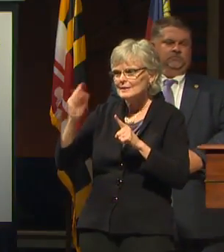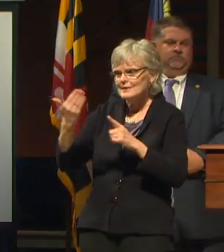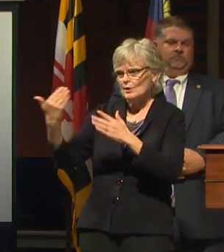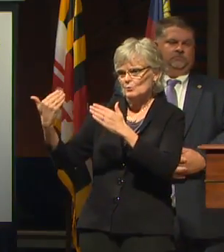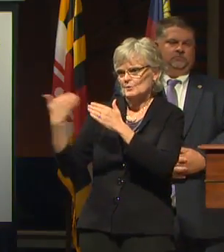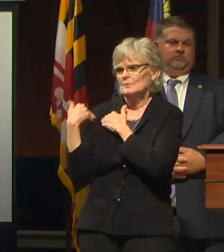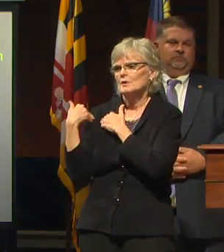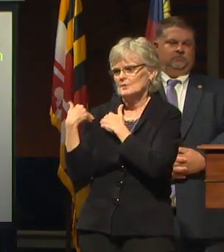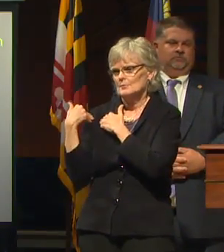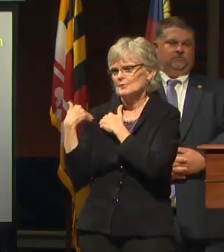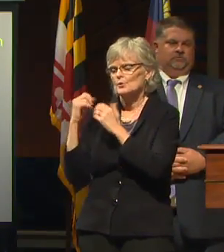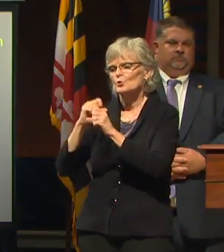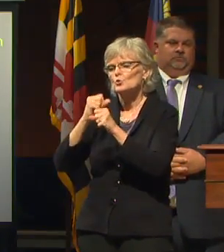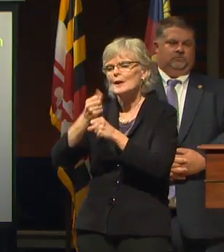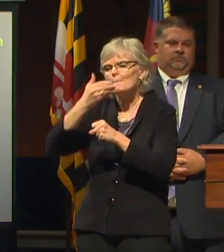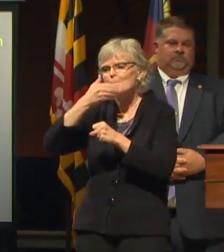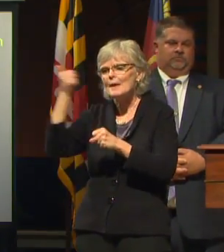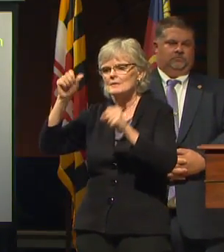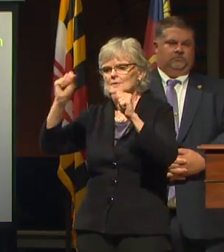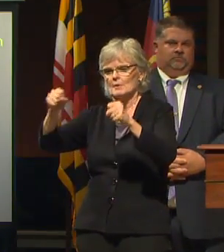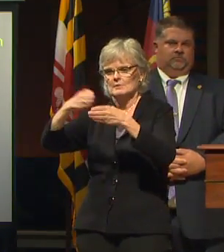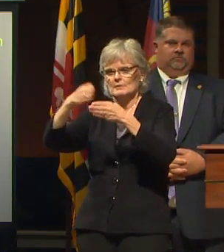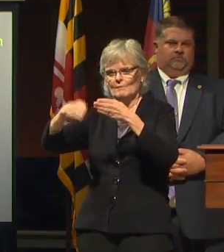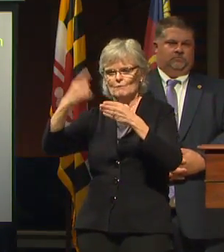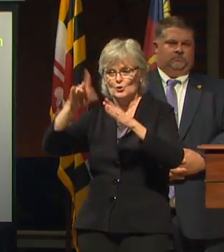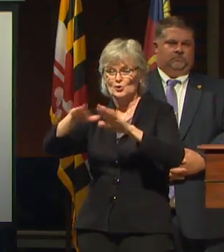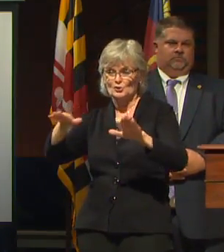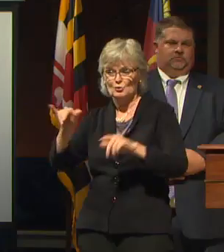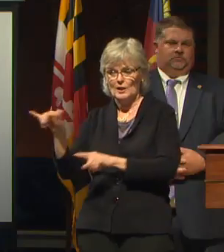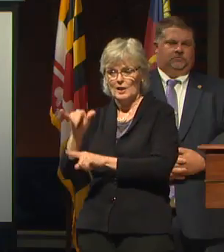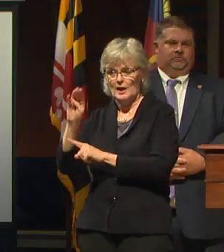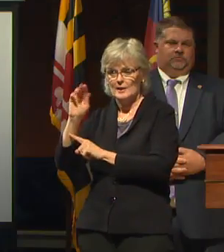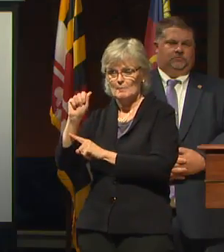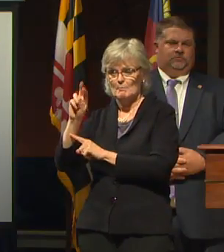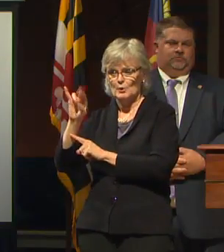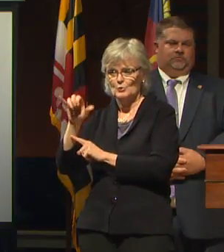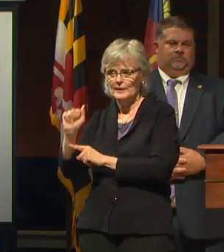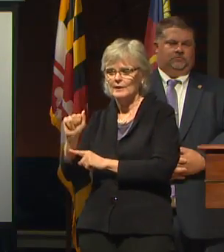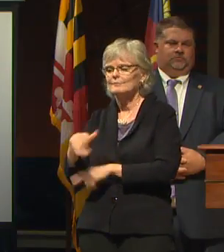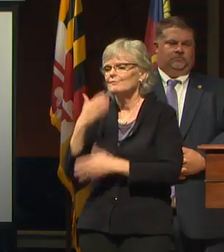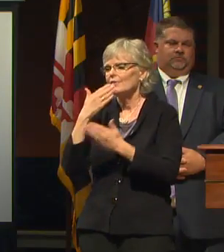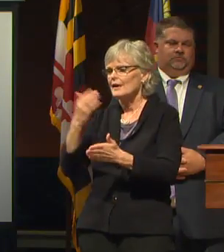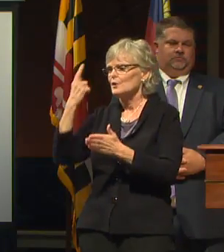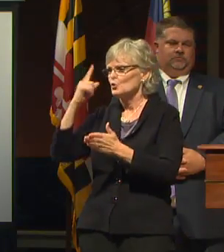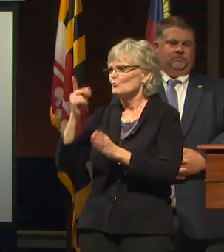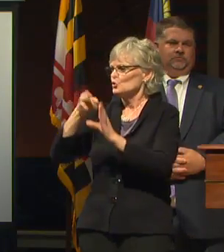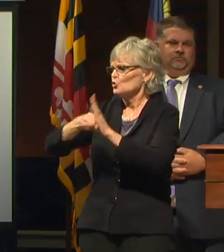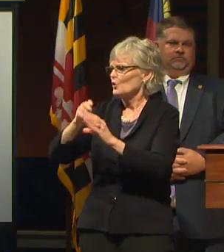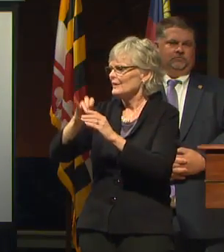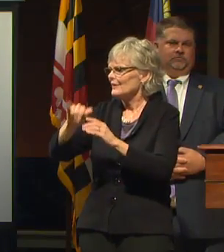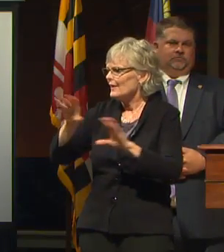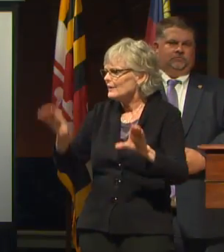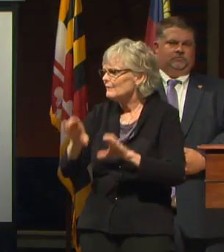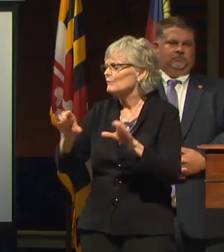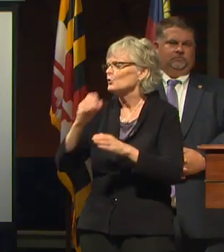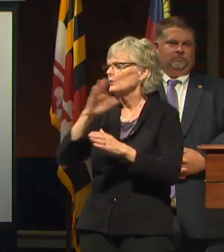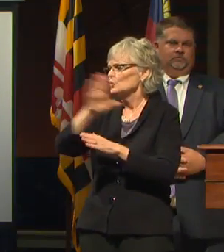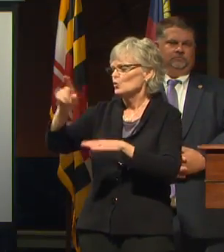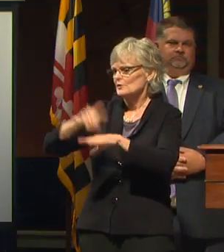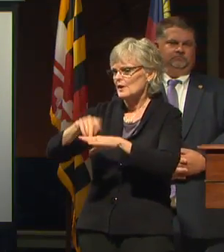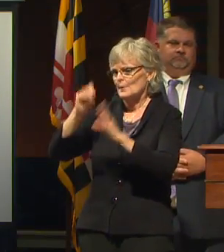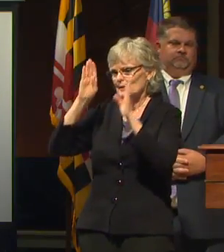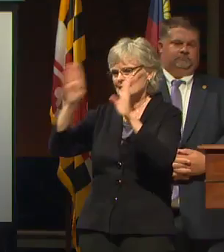responsibility to create best possible outcomes for children like Maria. We thank you for joining in that effort and for your time and attention